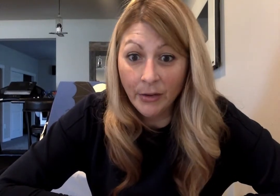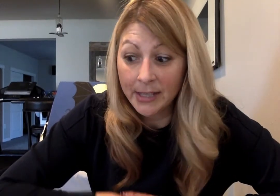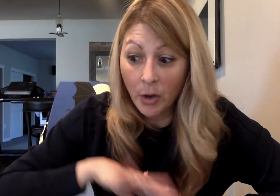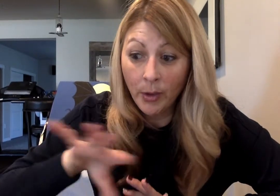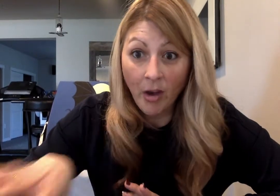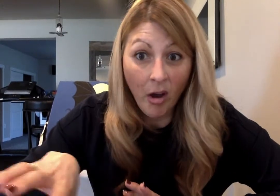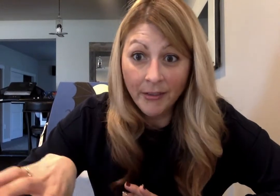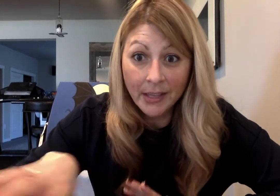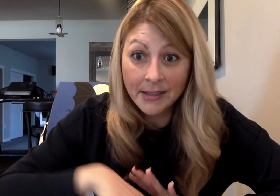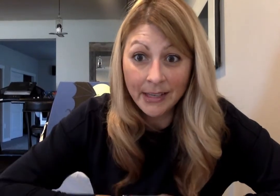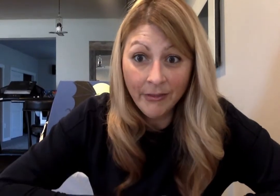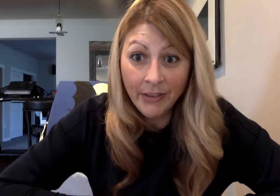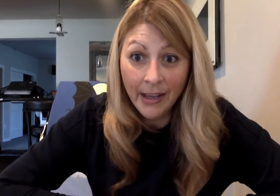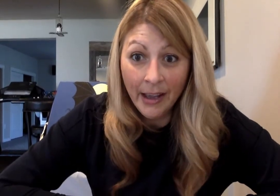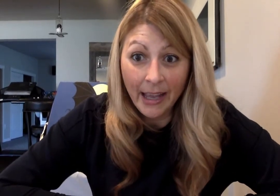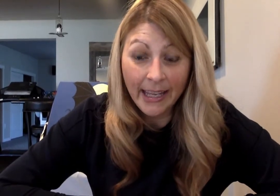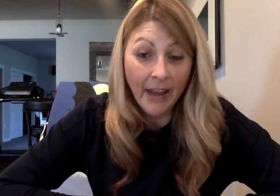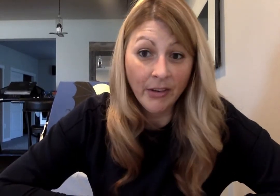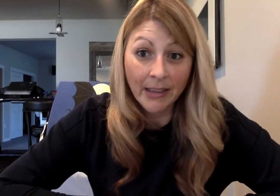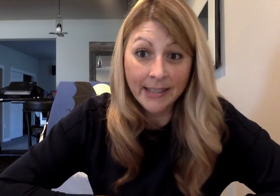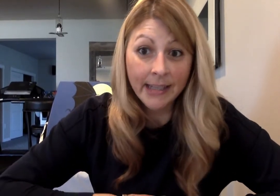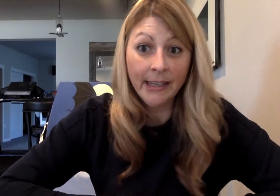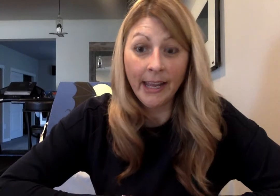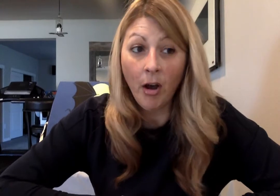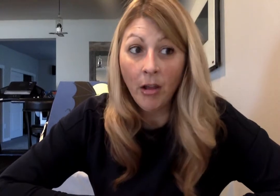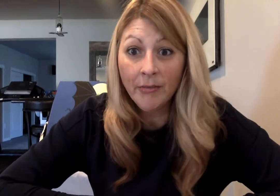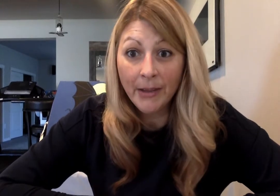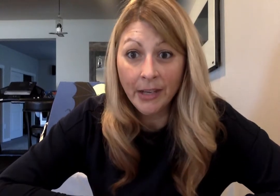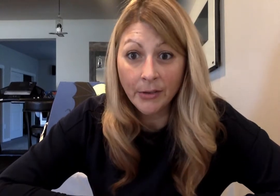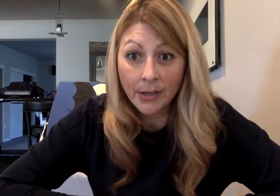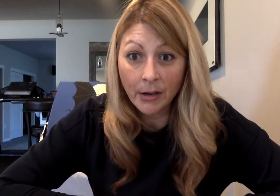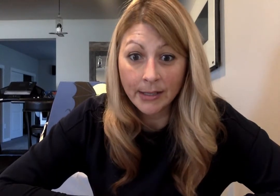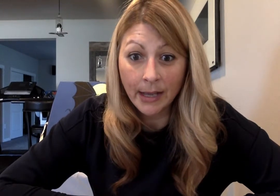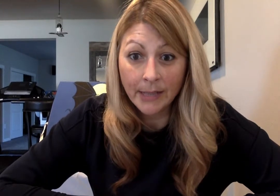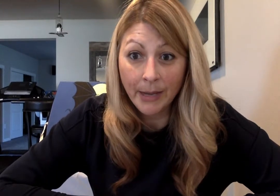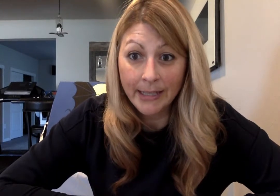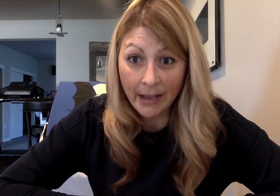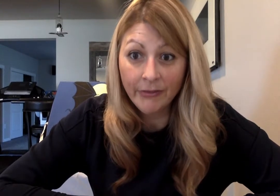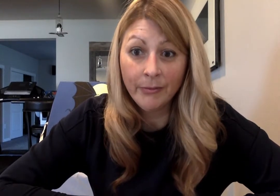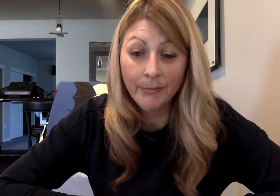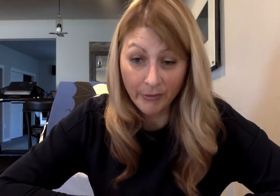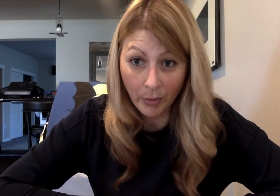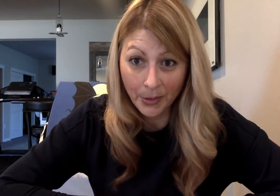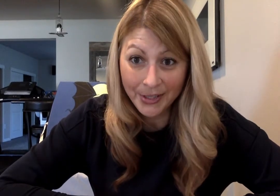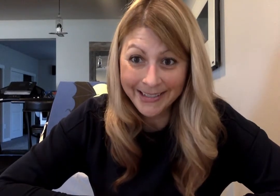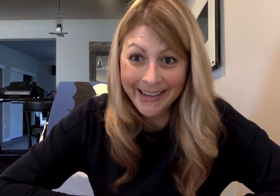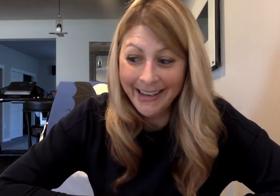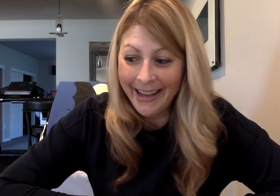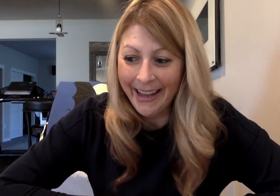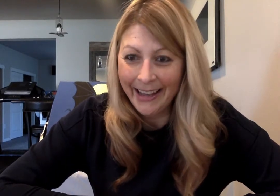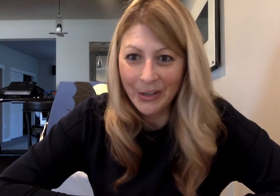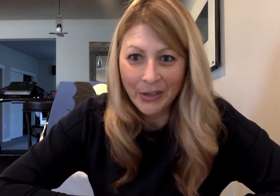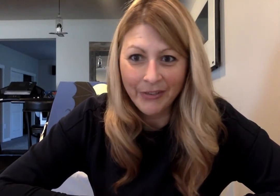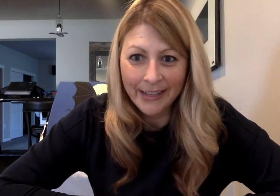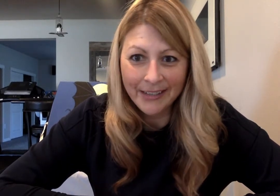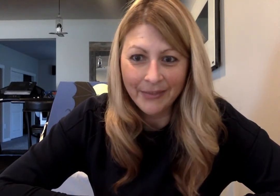that go with all of this stuff, like every lesson. And all of my videos are signed by deaf performers and good friends of mine